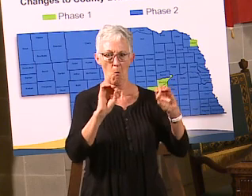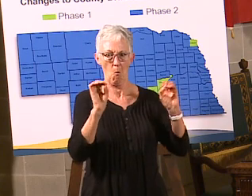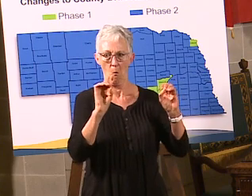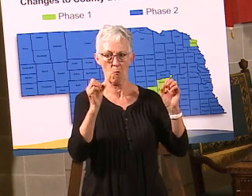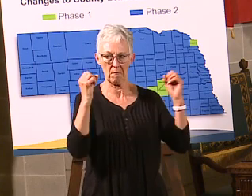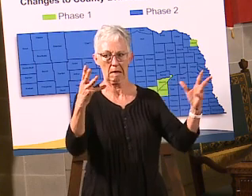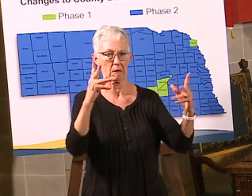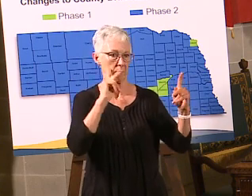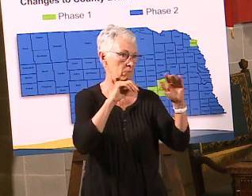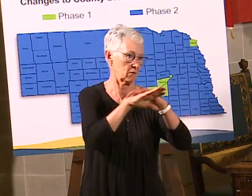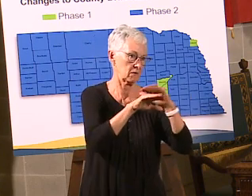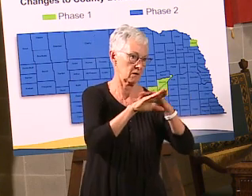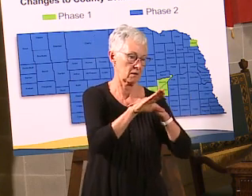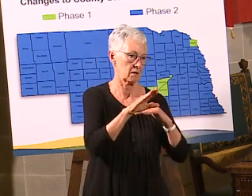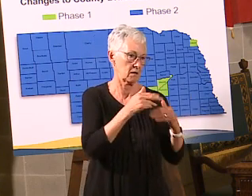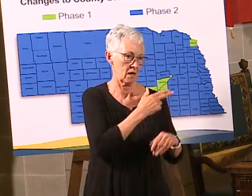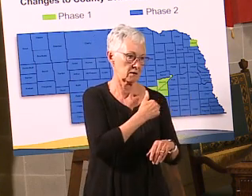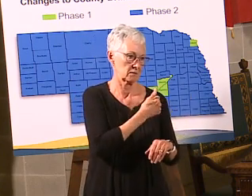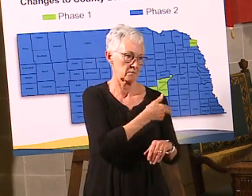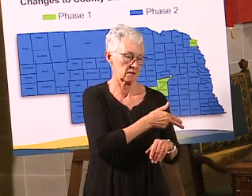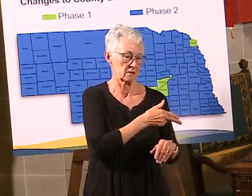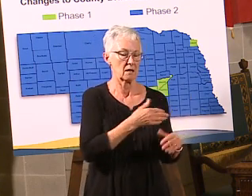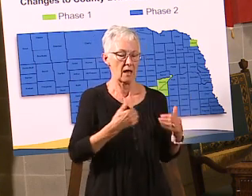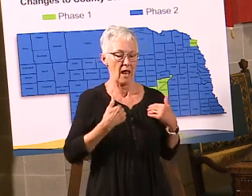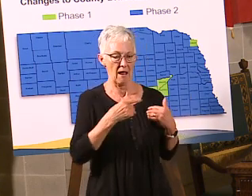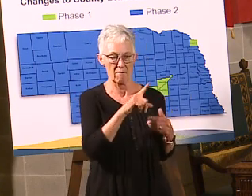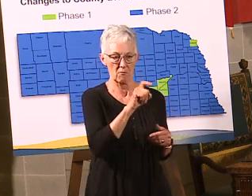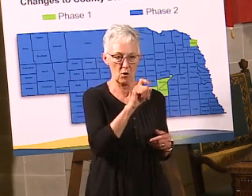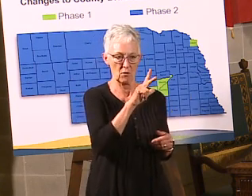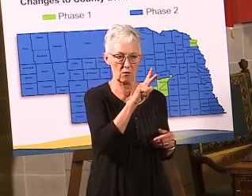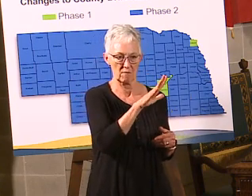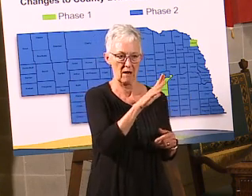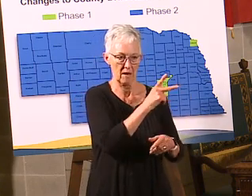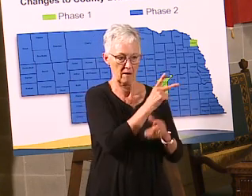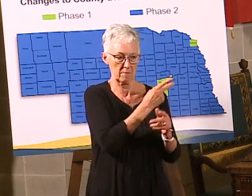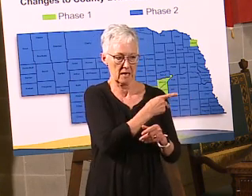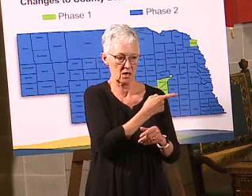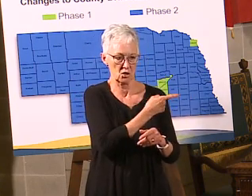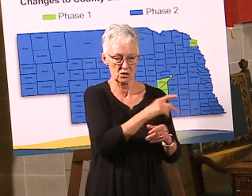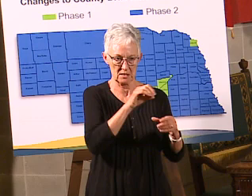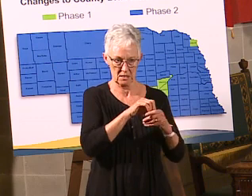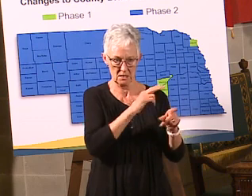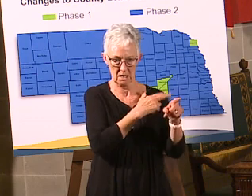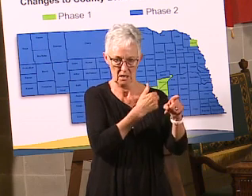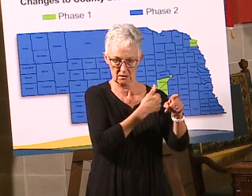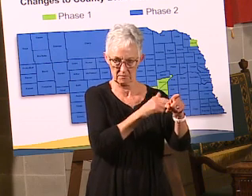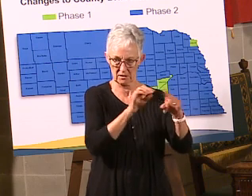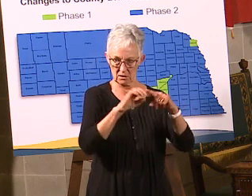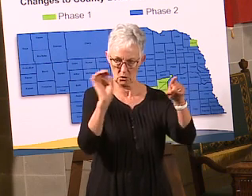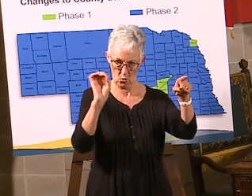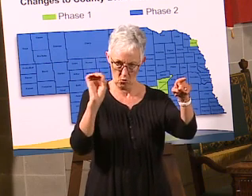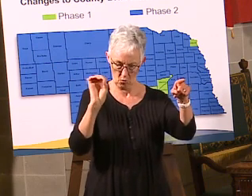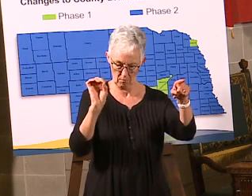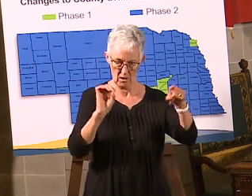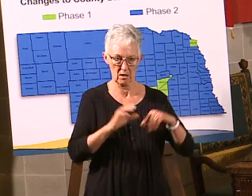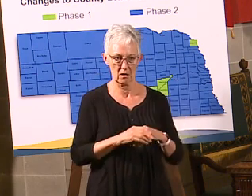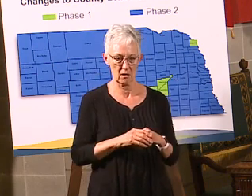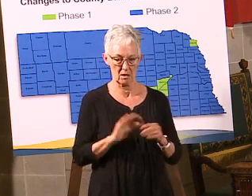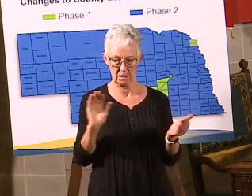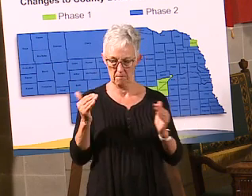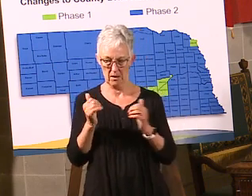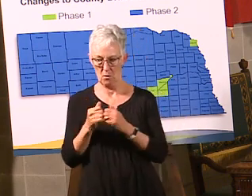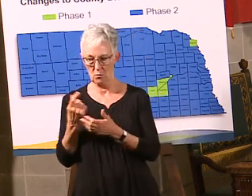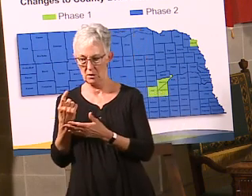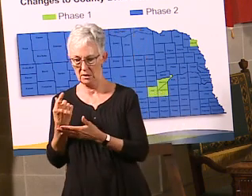currently have 135 patients hospitalized in the Omaha, Douglas County area. And compared to a week ago, that is an increase